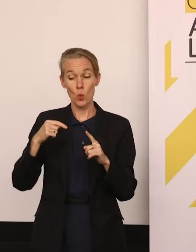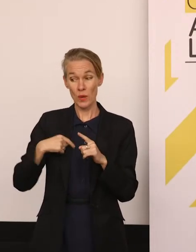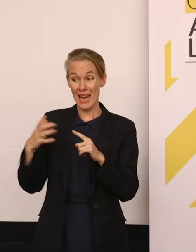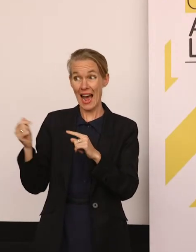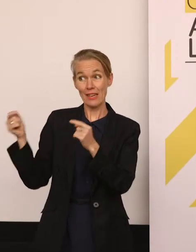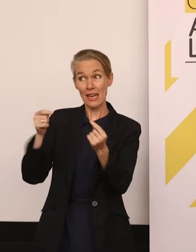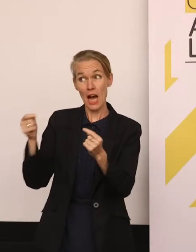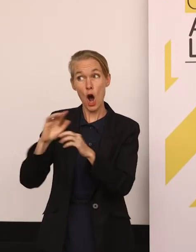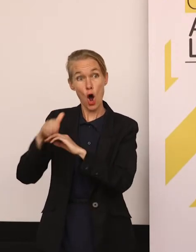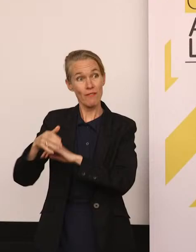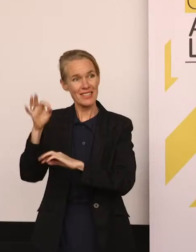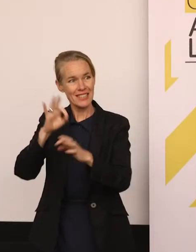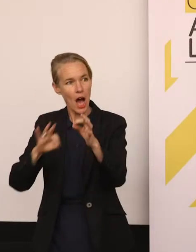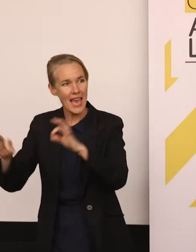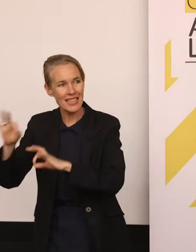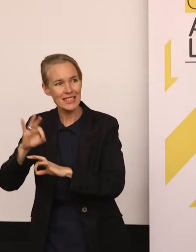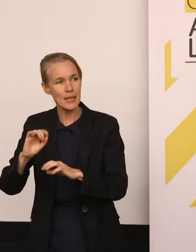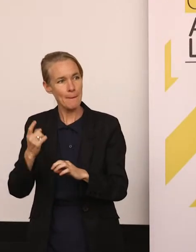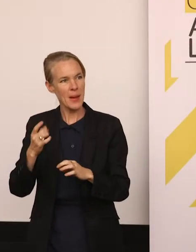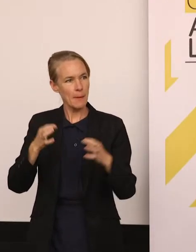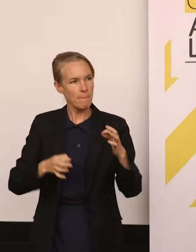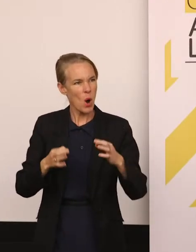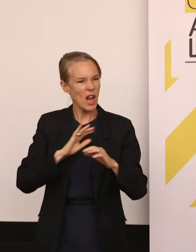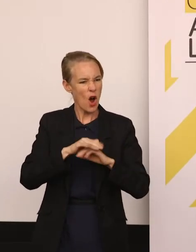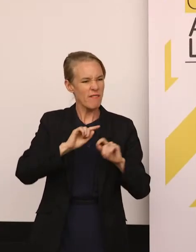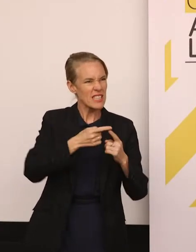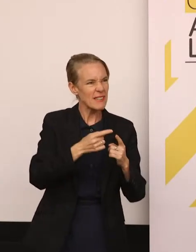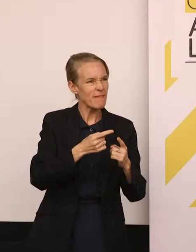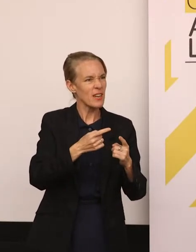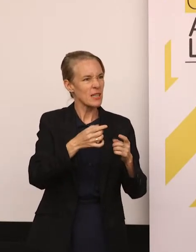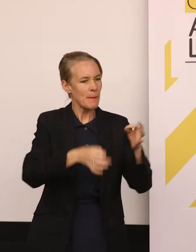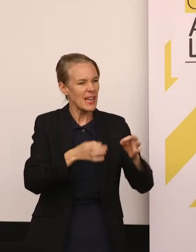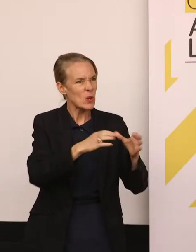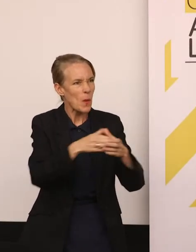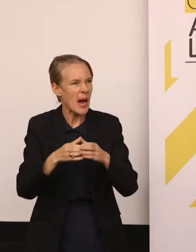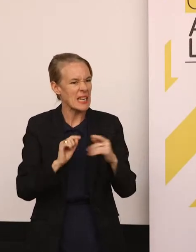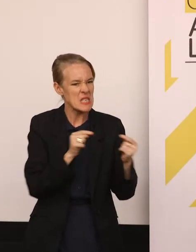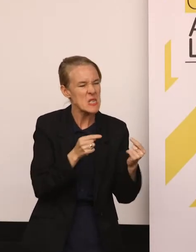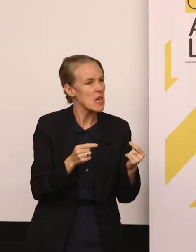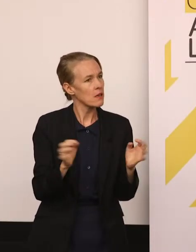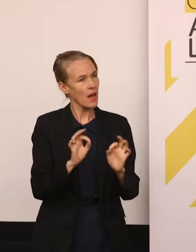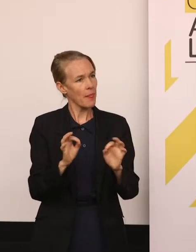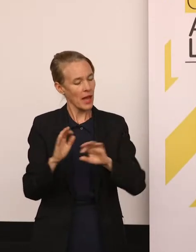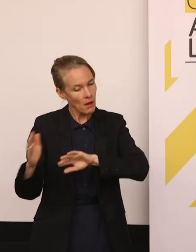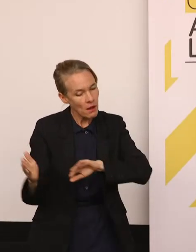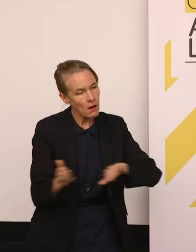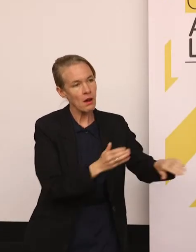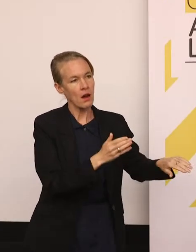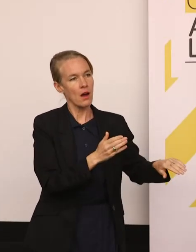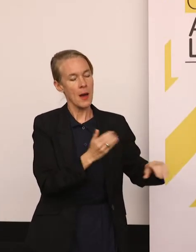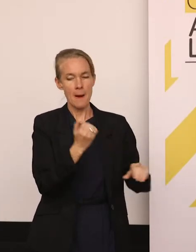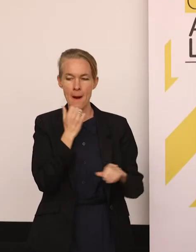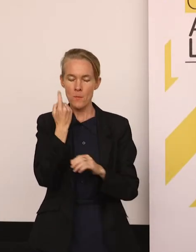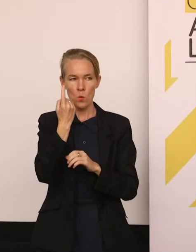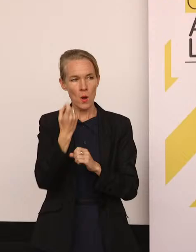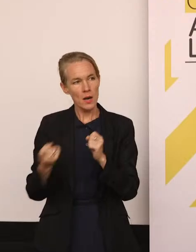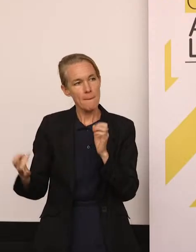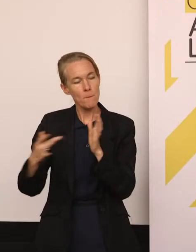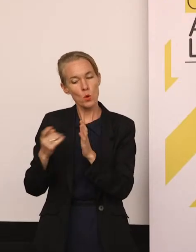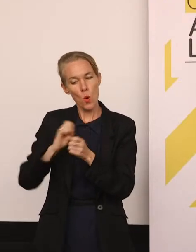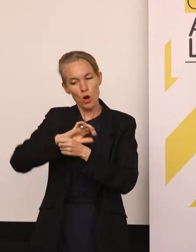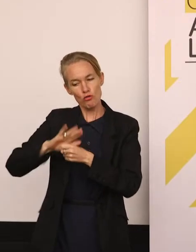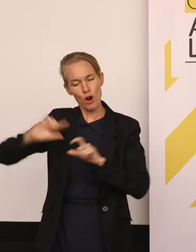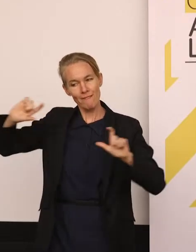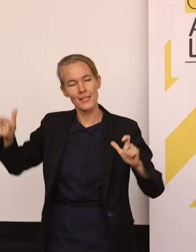around the politics of the response, and I think that has served us well. We will continue to look to Nick, Michael Baker and many others